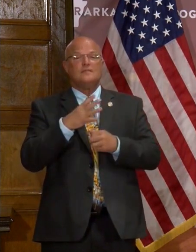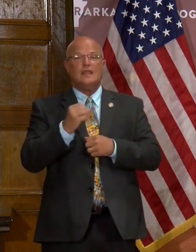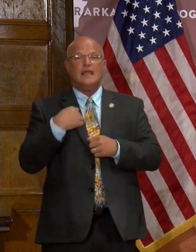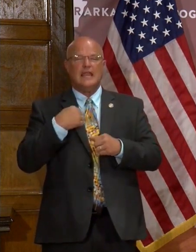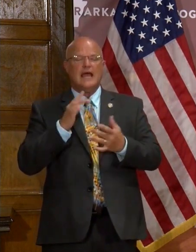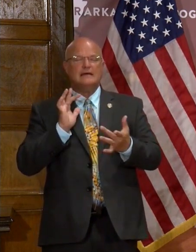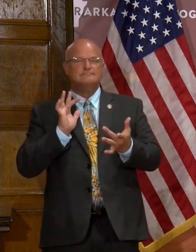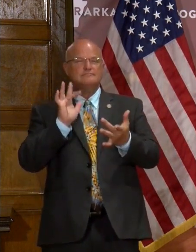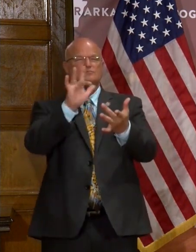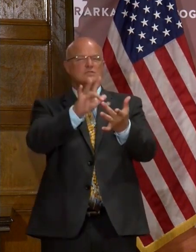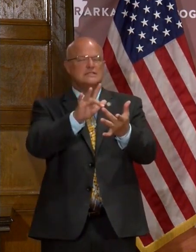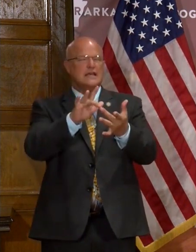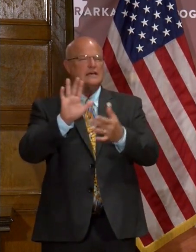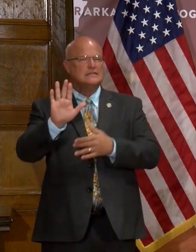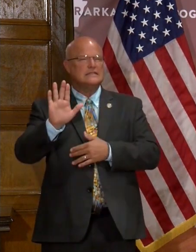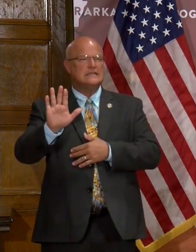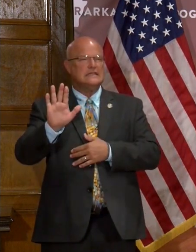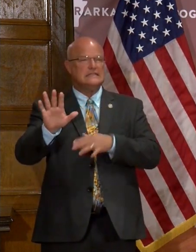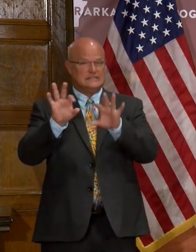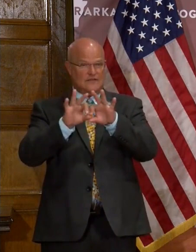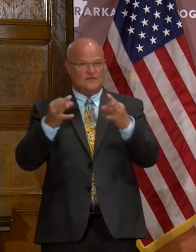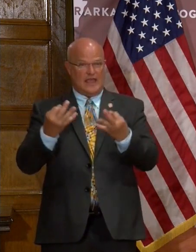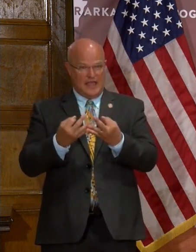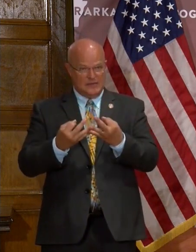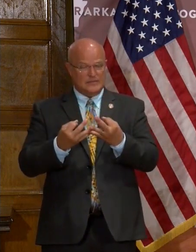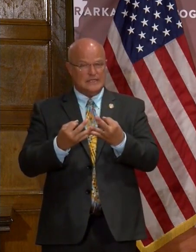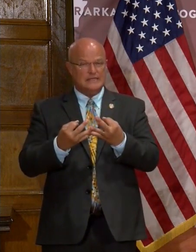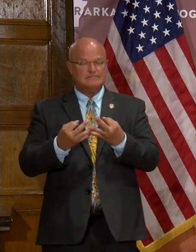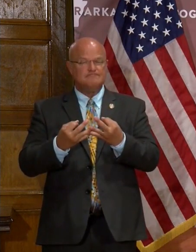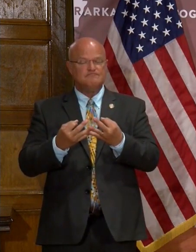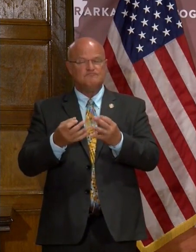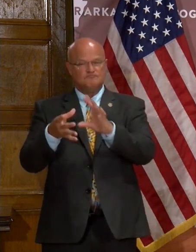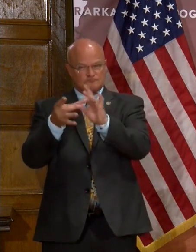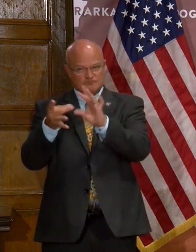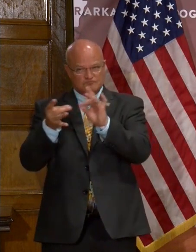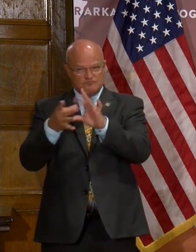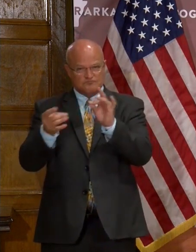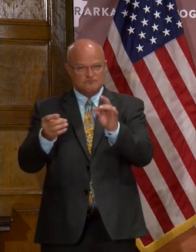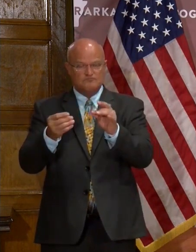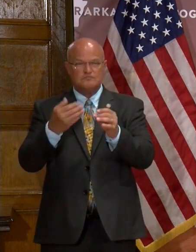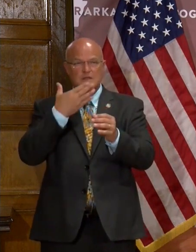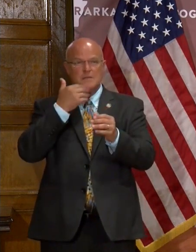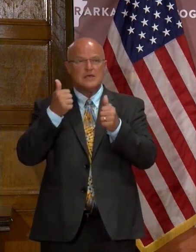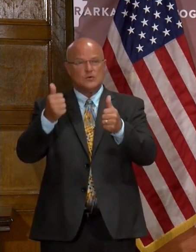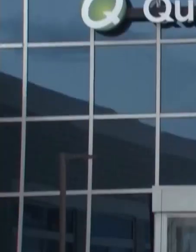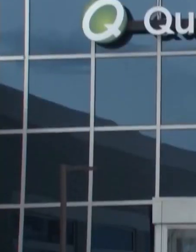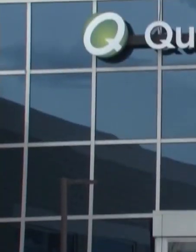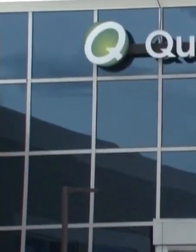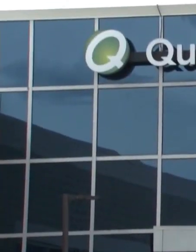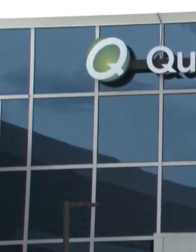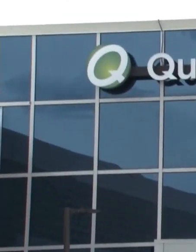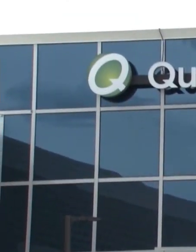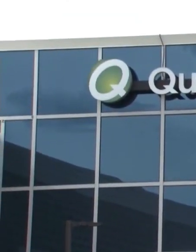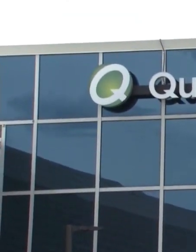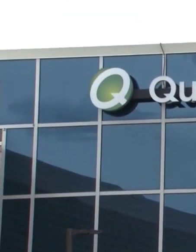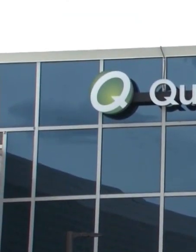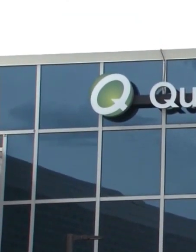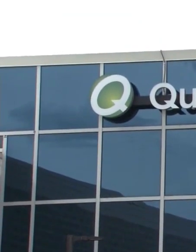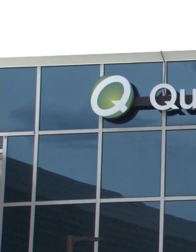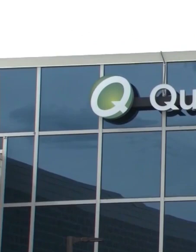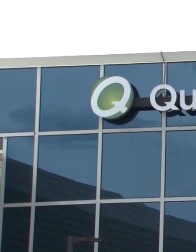I reached out to his family and expressed my regard and best wishes for them.